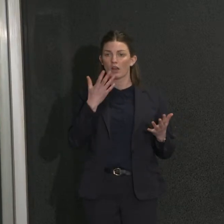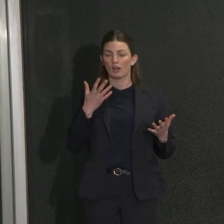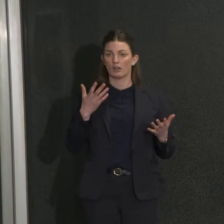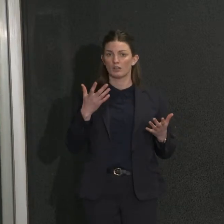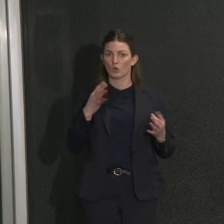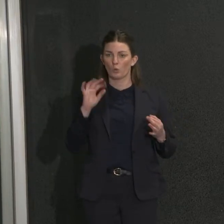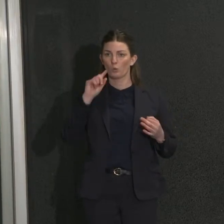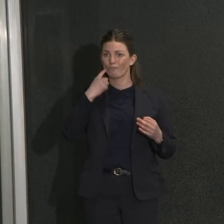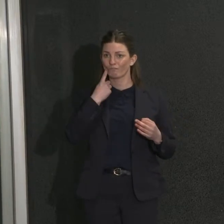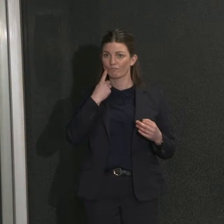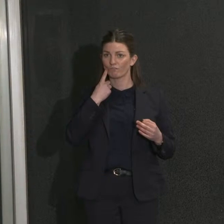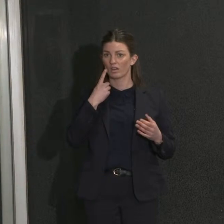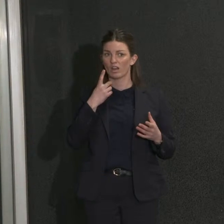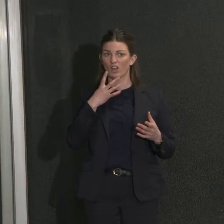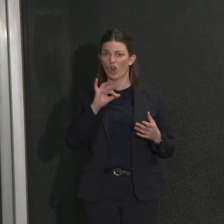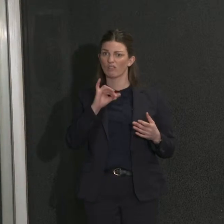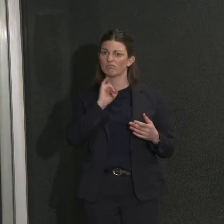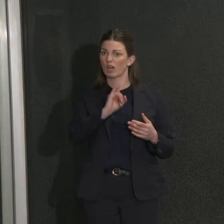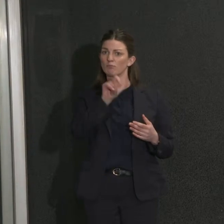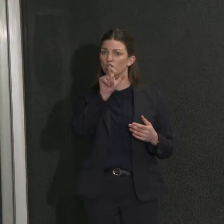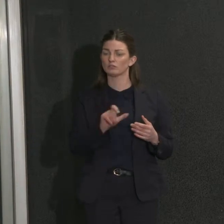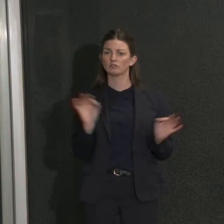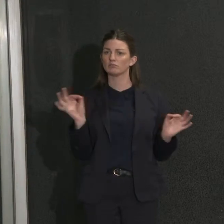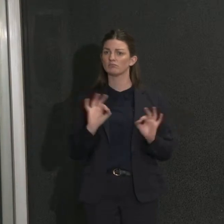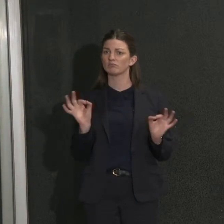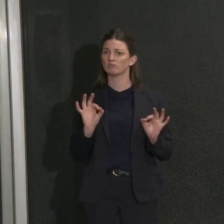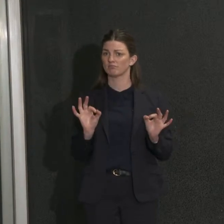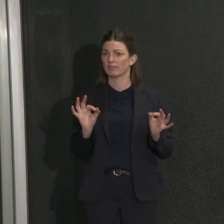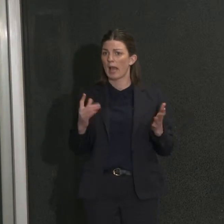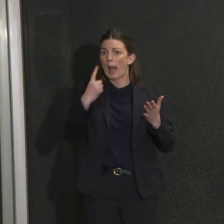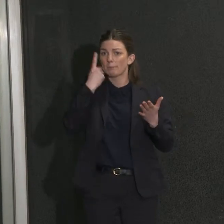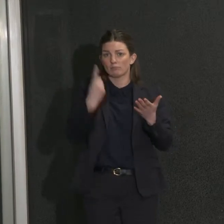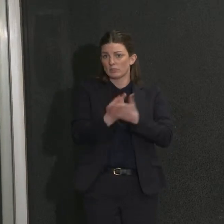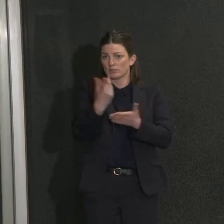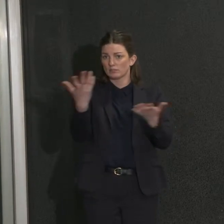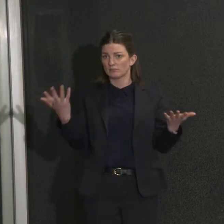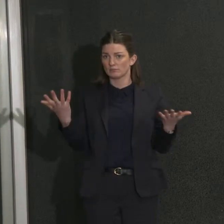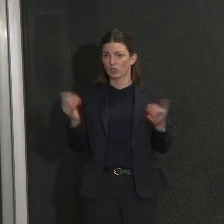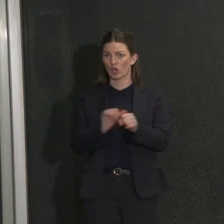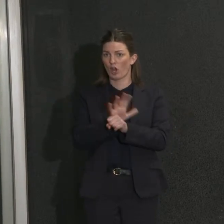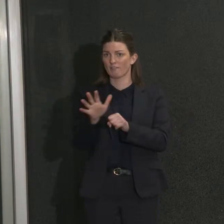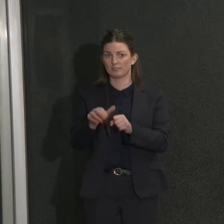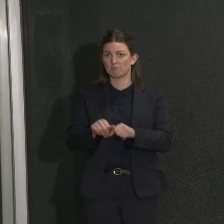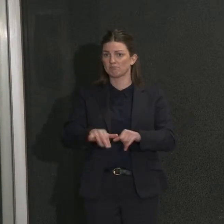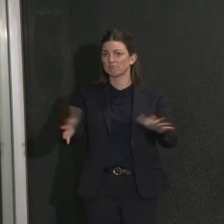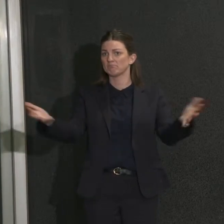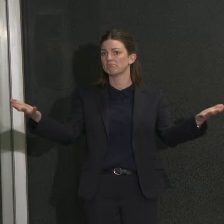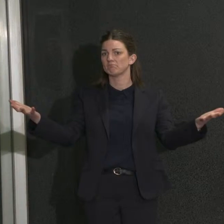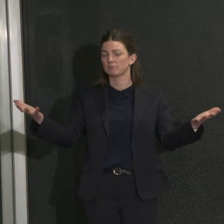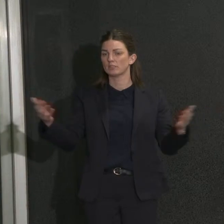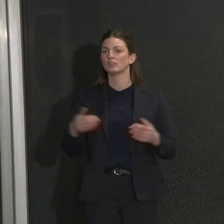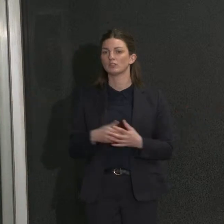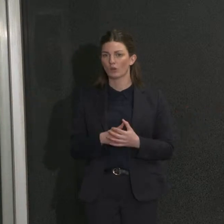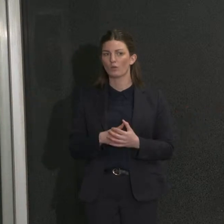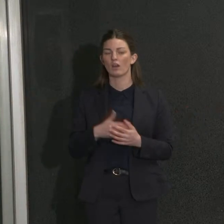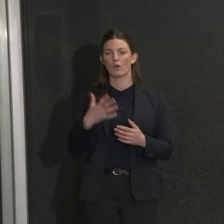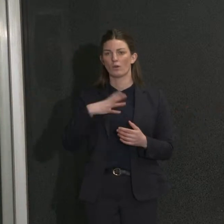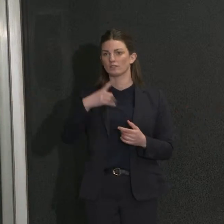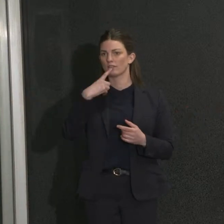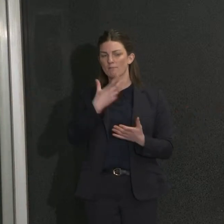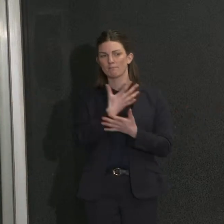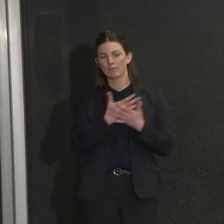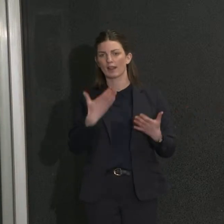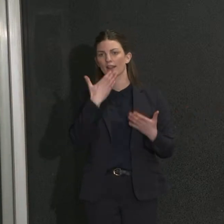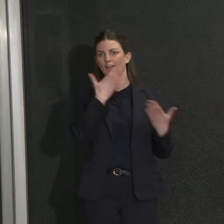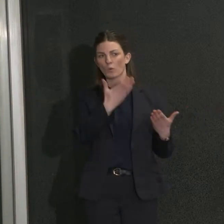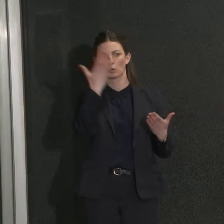the exposure sites for their support, and we know what a challenging time it is. And can I commend particularly the school leadership, as we've seen over many months now, the strength of